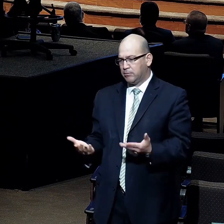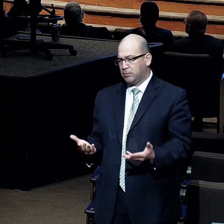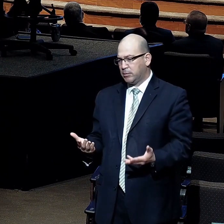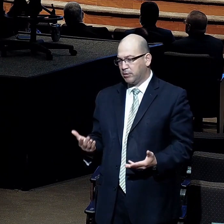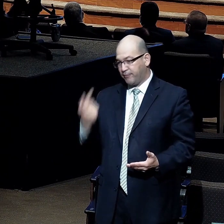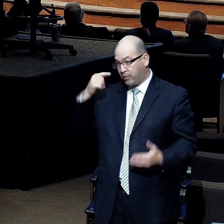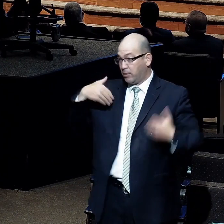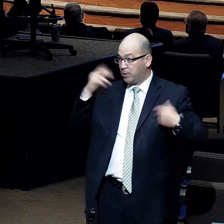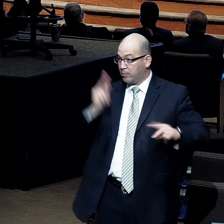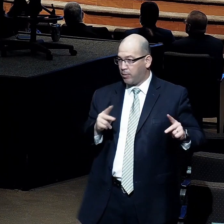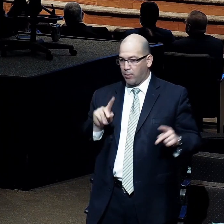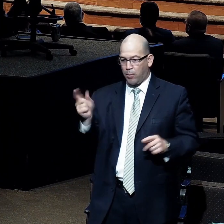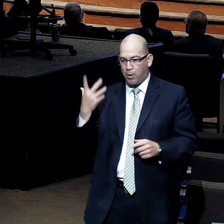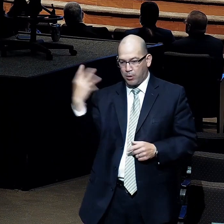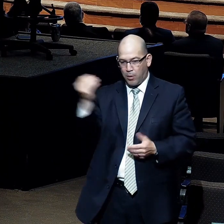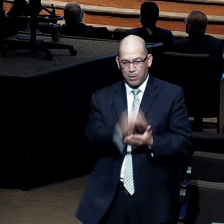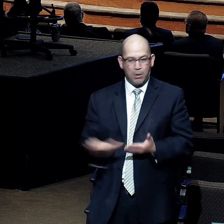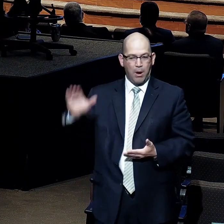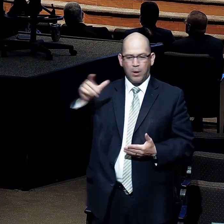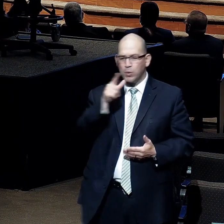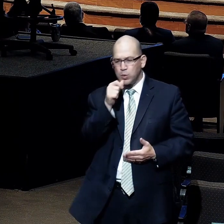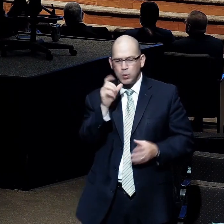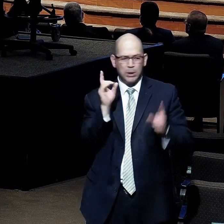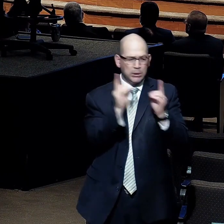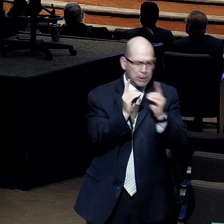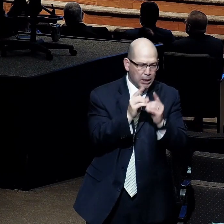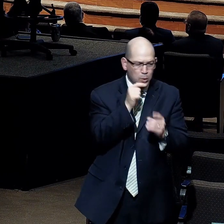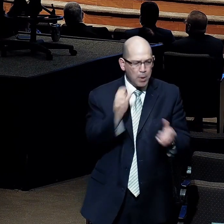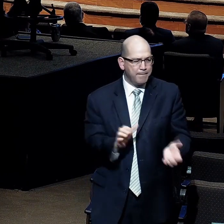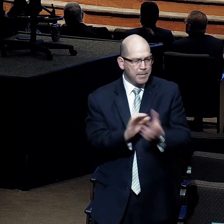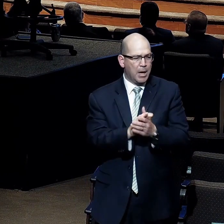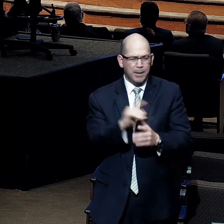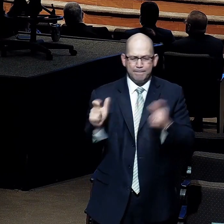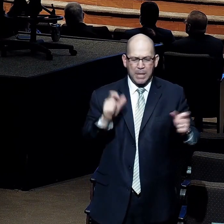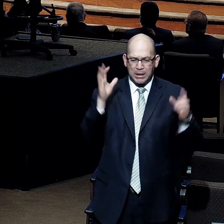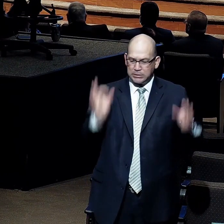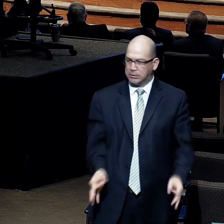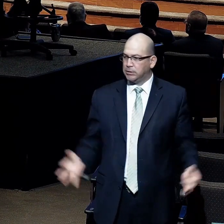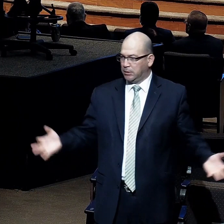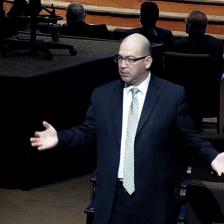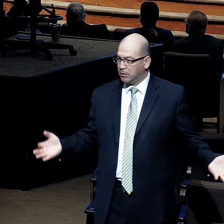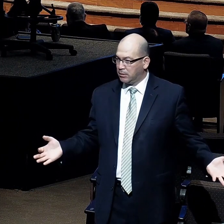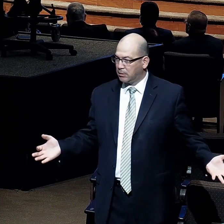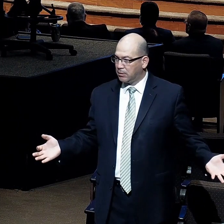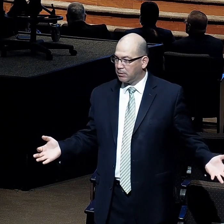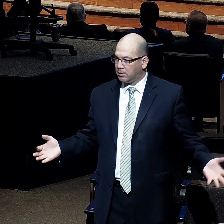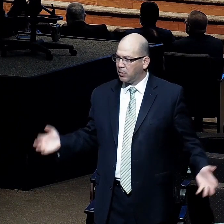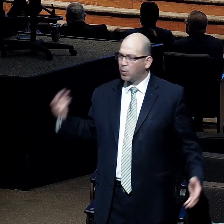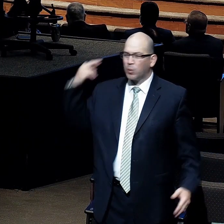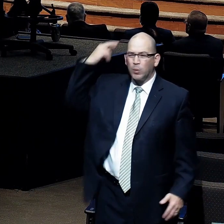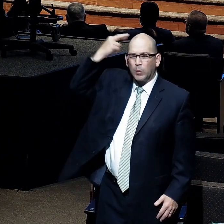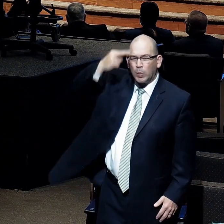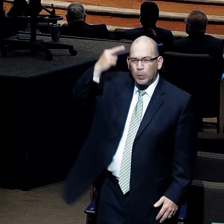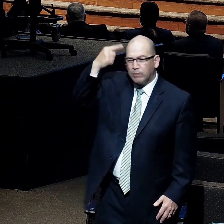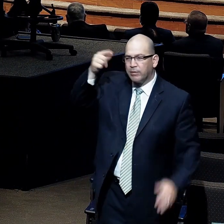to college, who we're going to date, who we're going to marry. Huge decisions in our life. But what is your motivation in deciding those decisions?